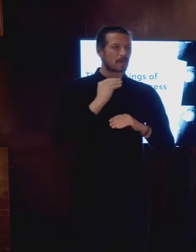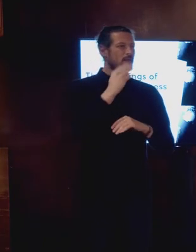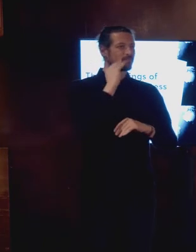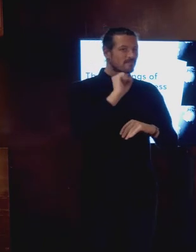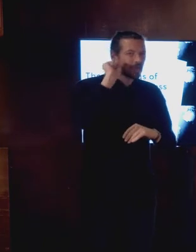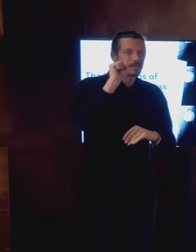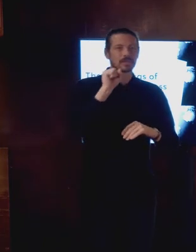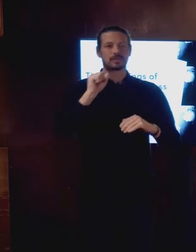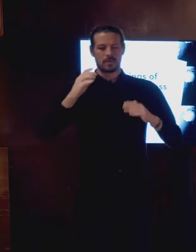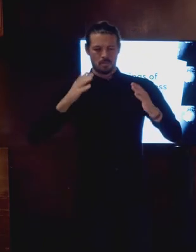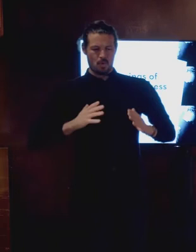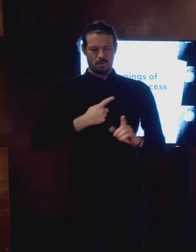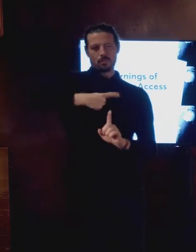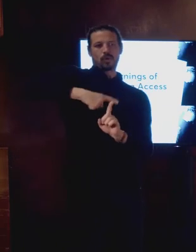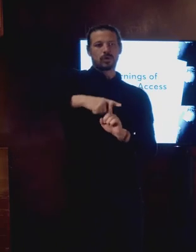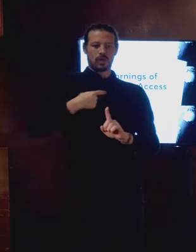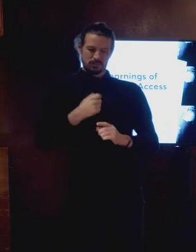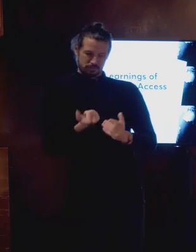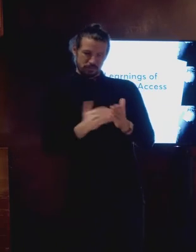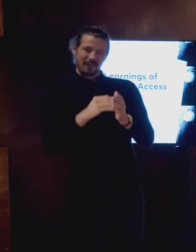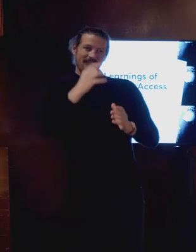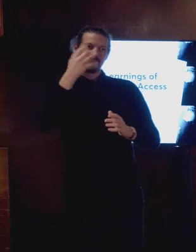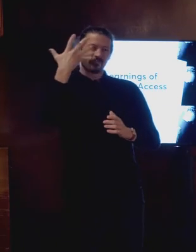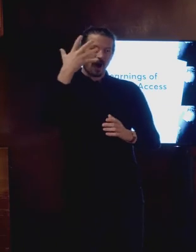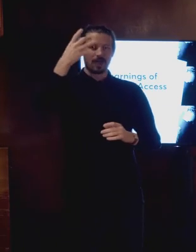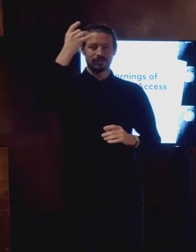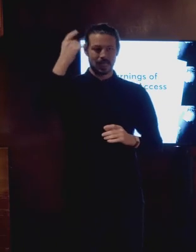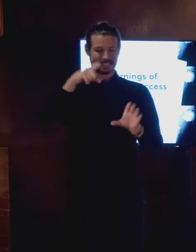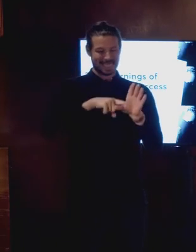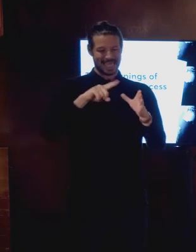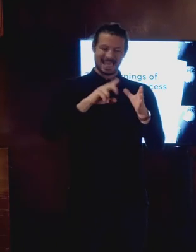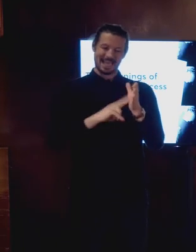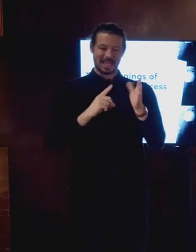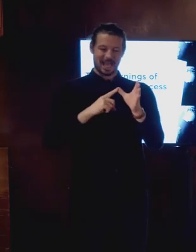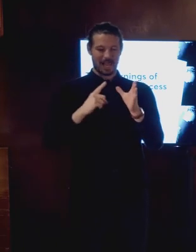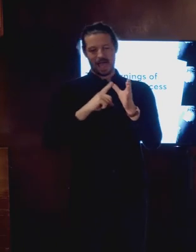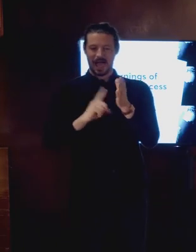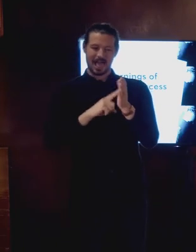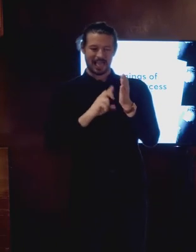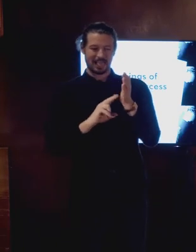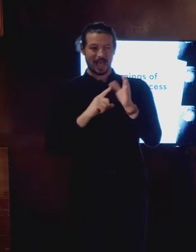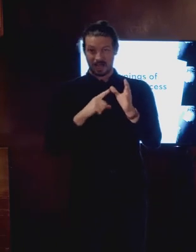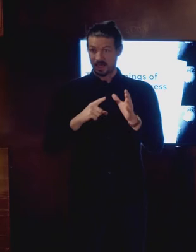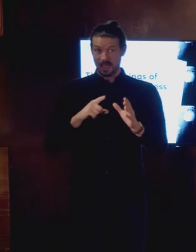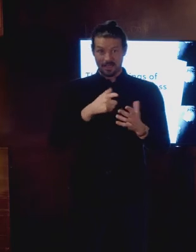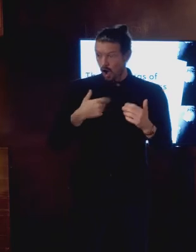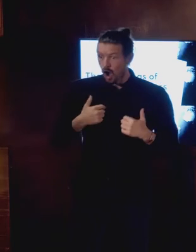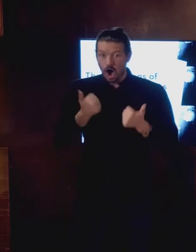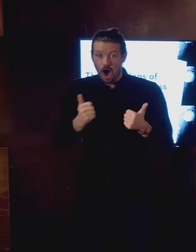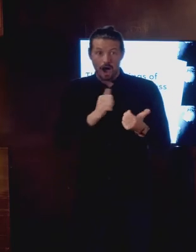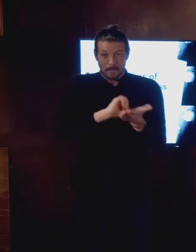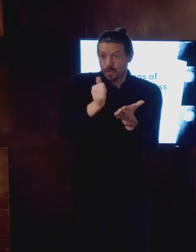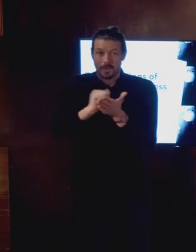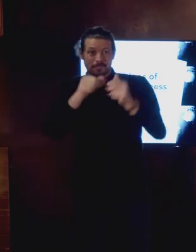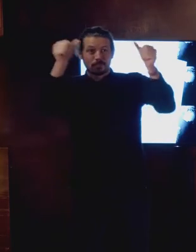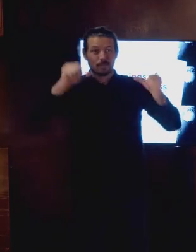positivity. And so I said, 5 stars, Yana Alana. And they actually printed it and put it on all their posters. So I think we have